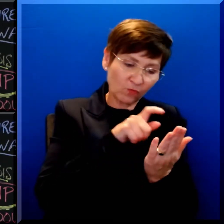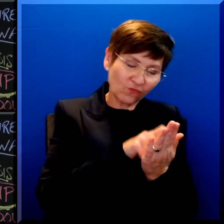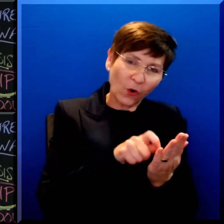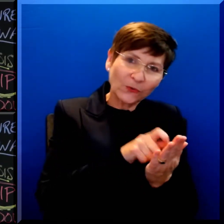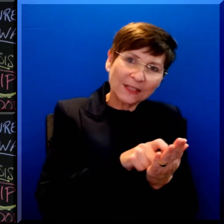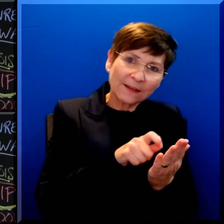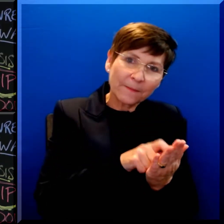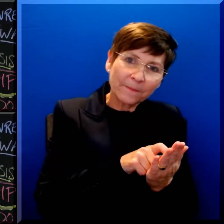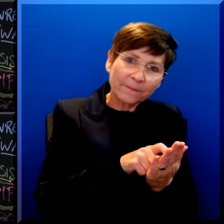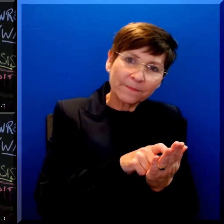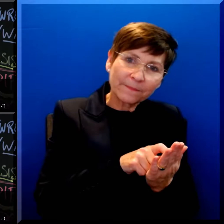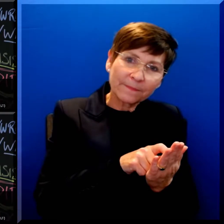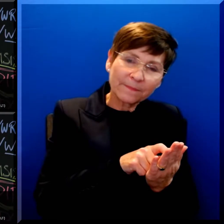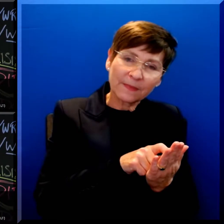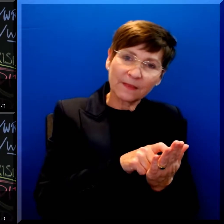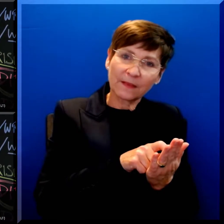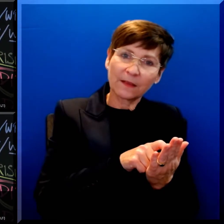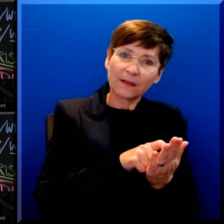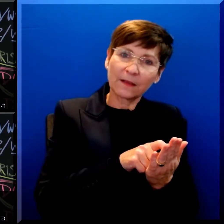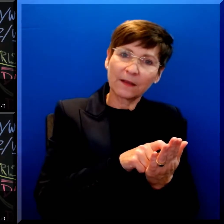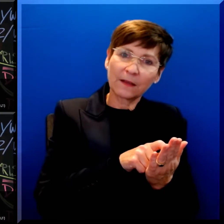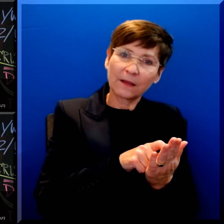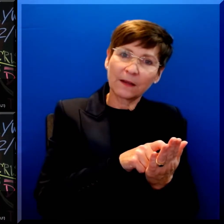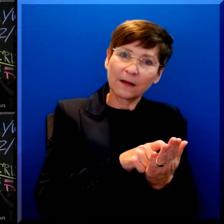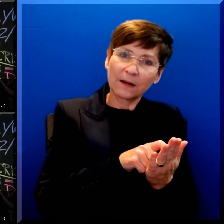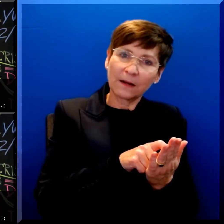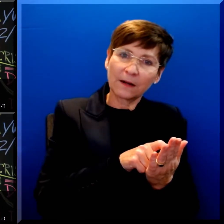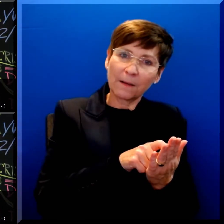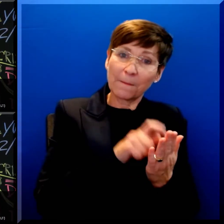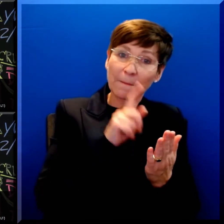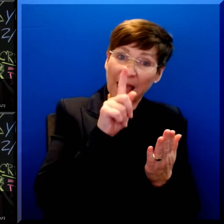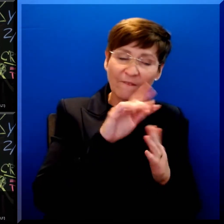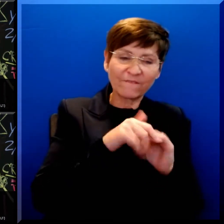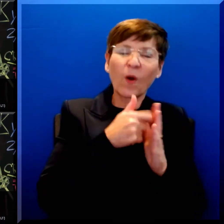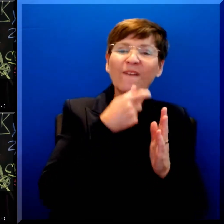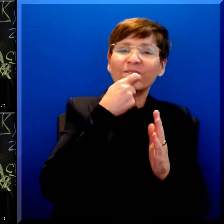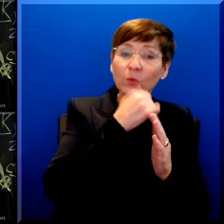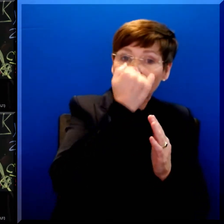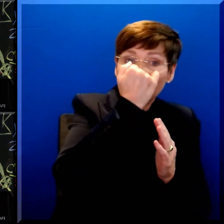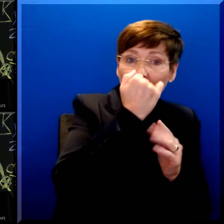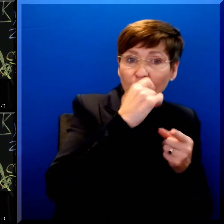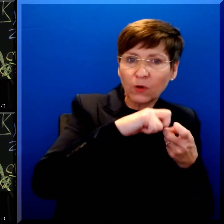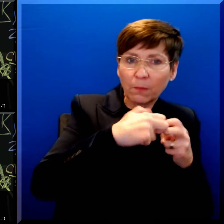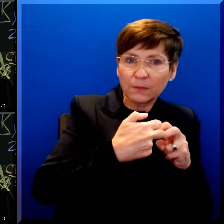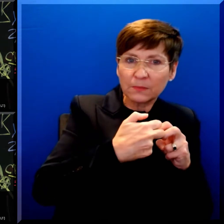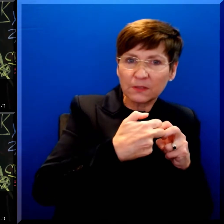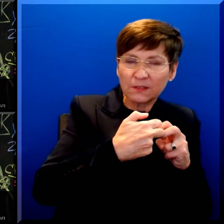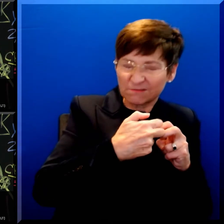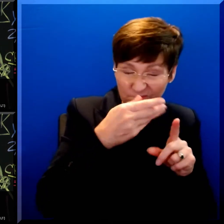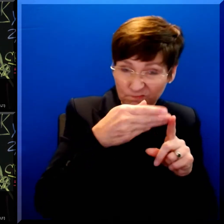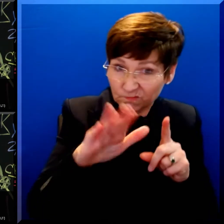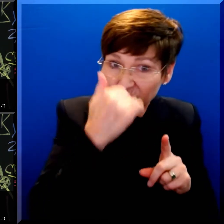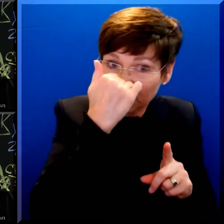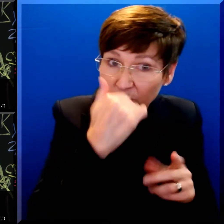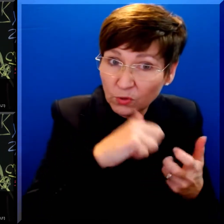writes these words. For our light and momentary troubles, what, are